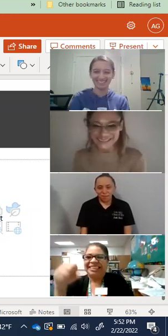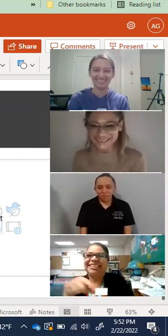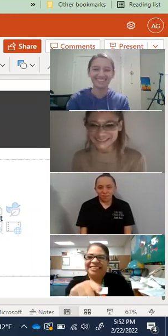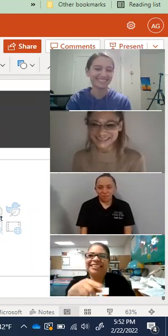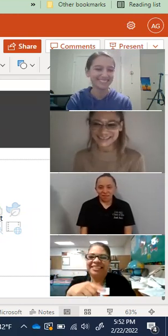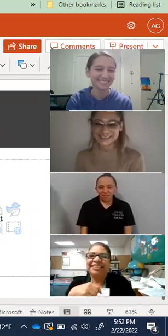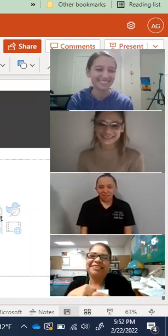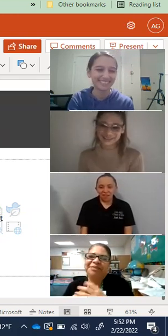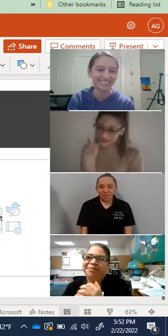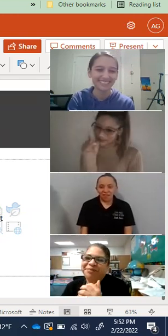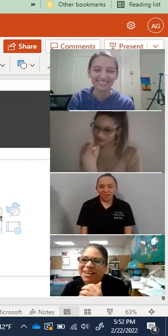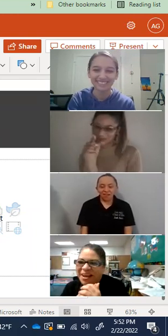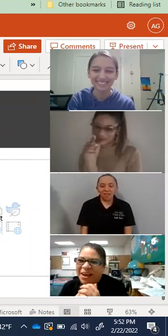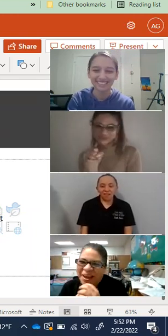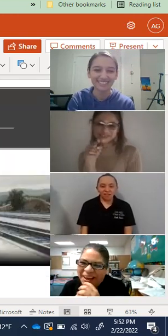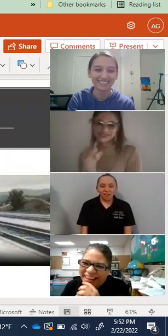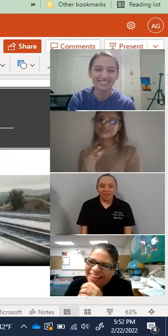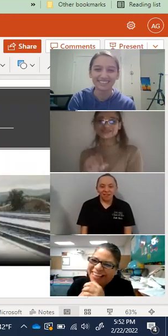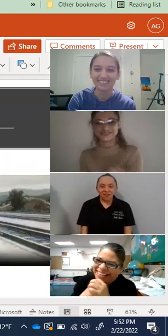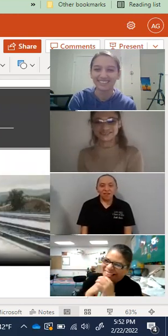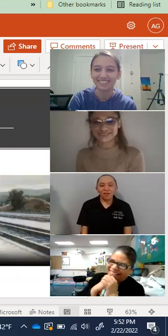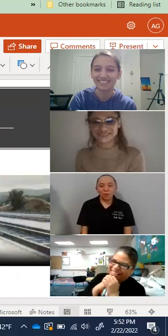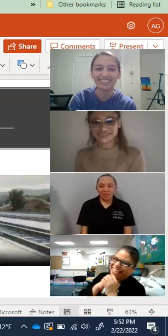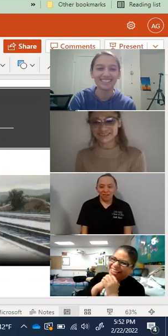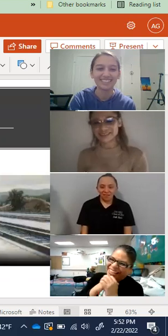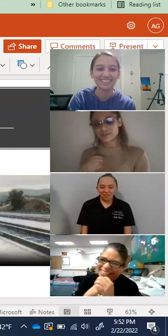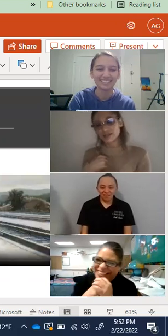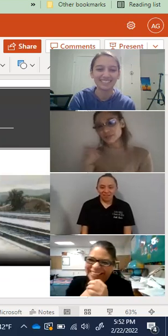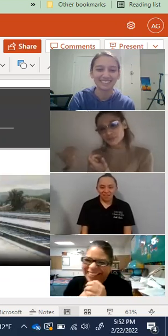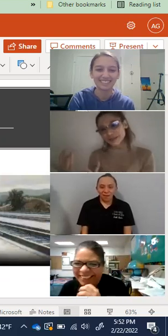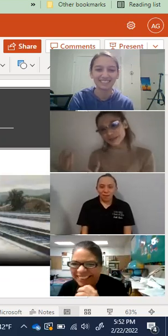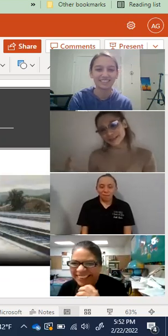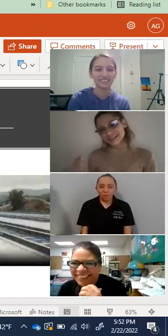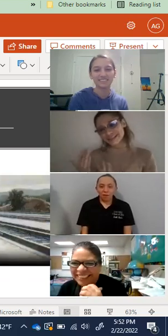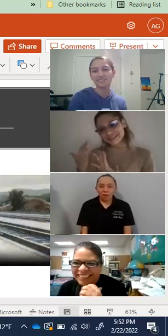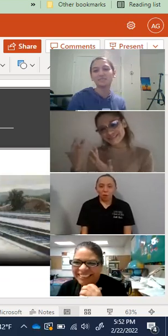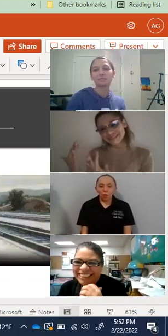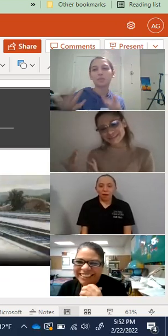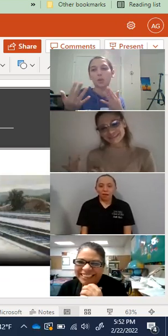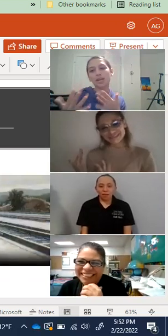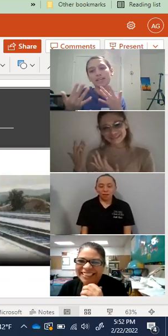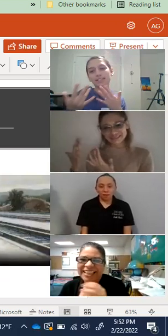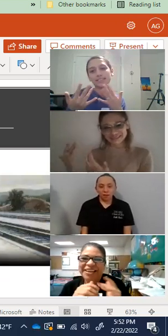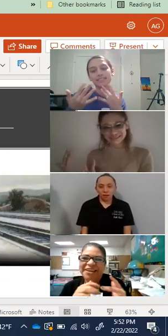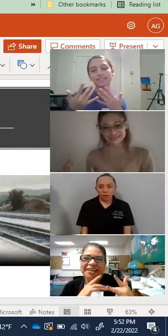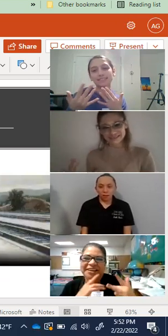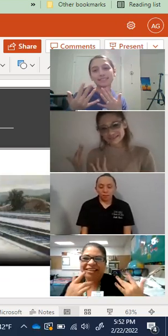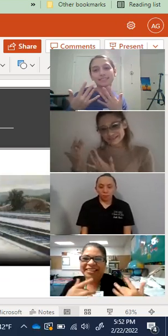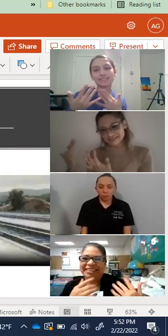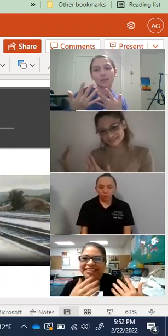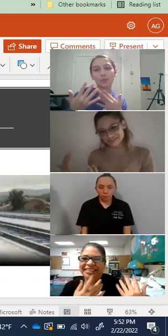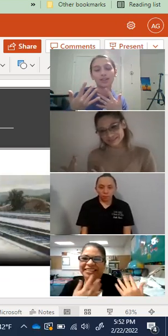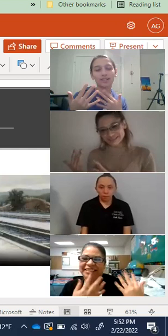Yes. You. wait.